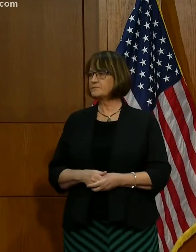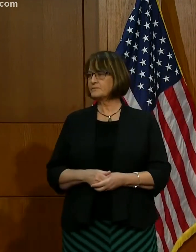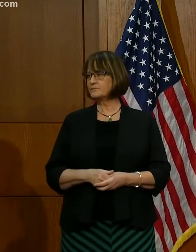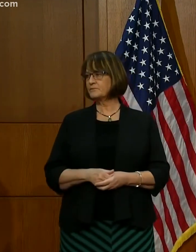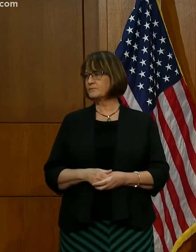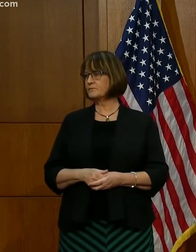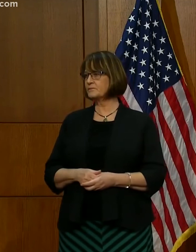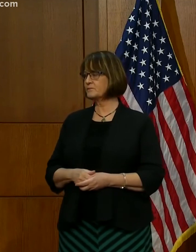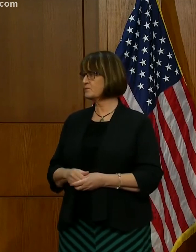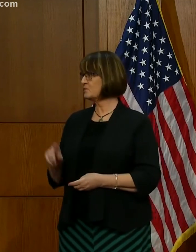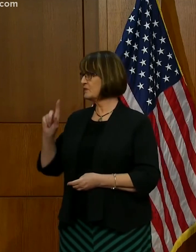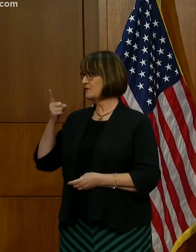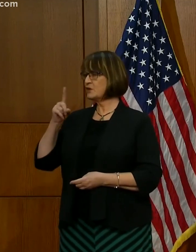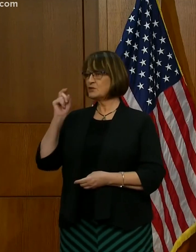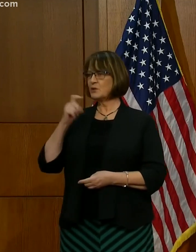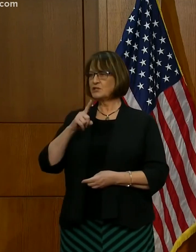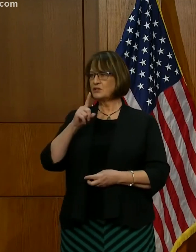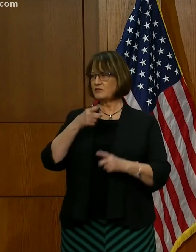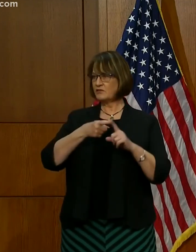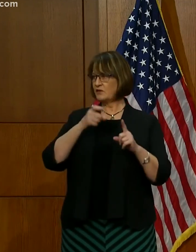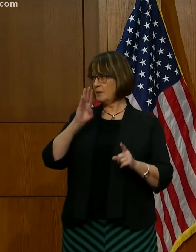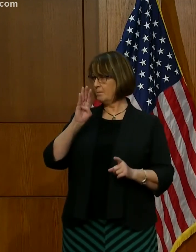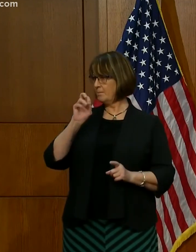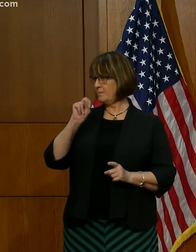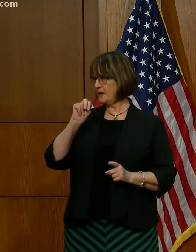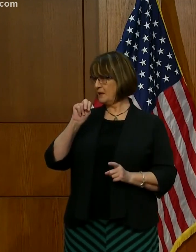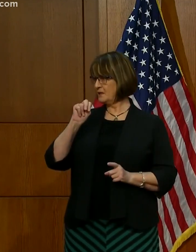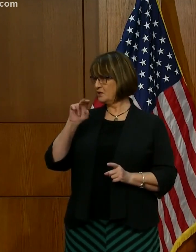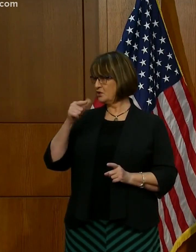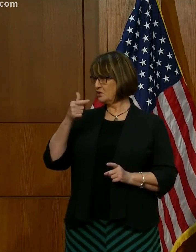The first question will be from Ben Finley with the Associated Press.